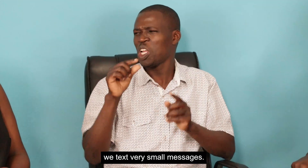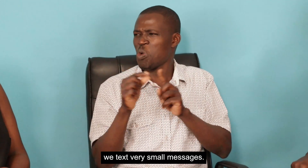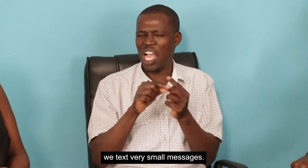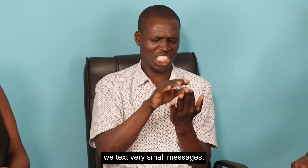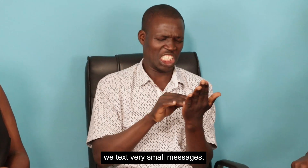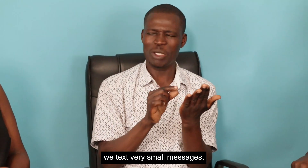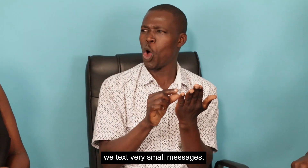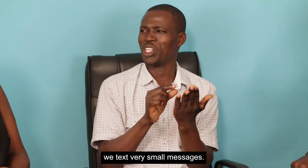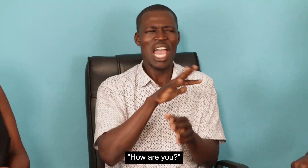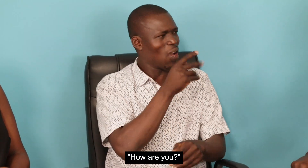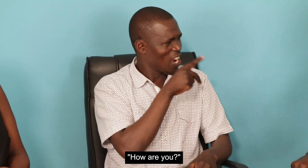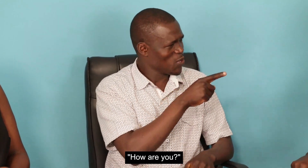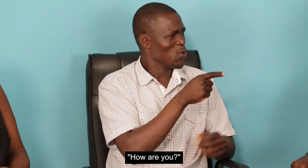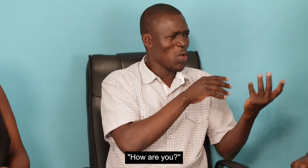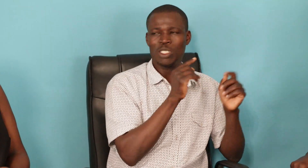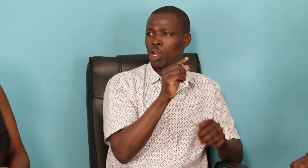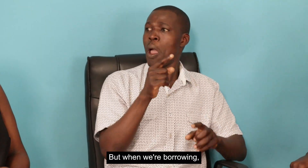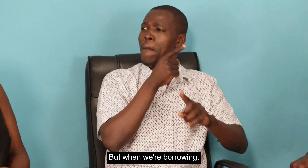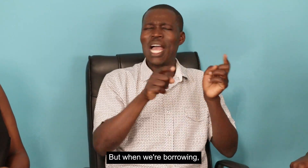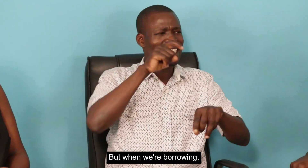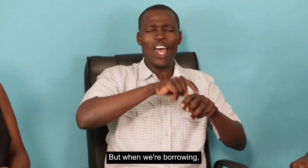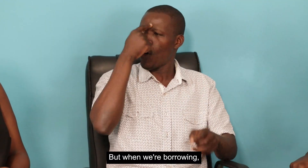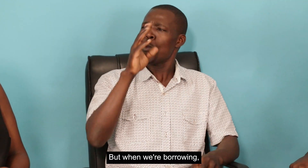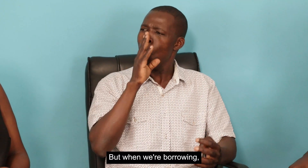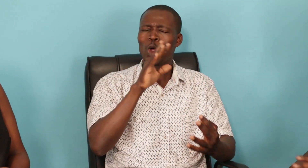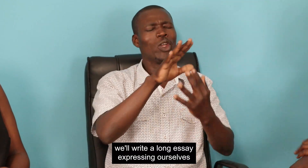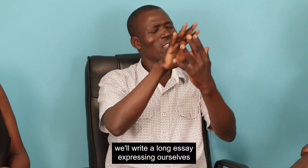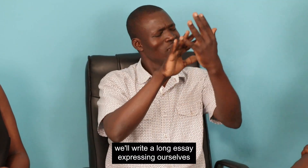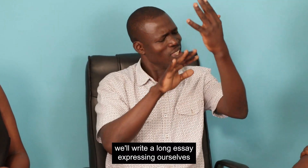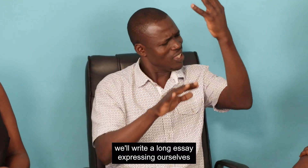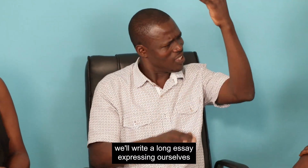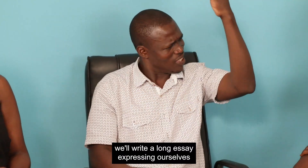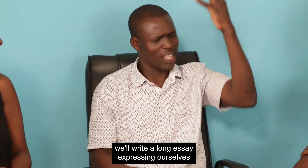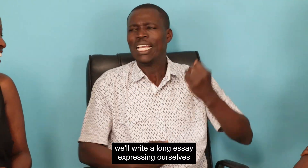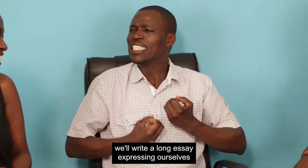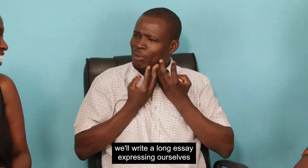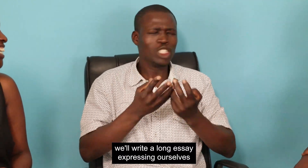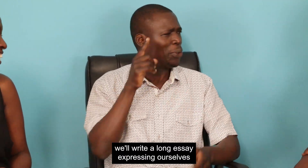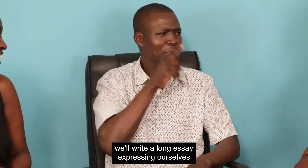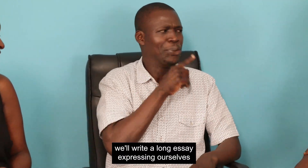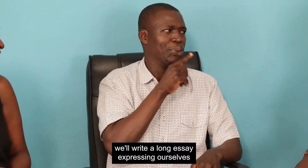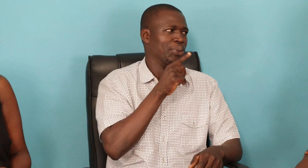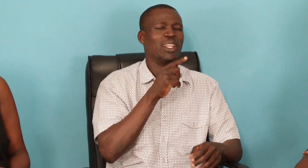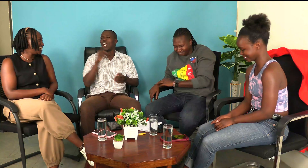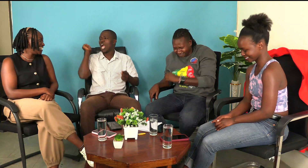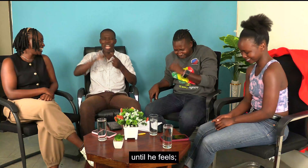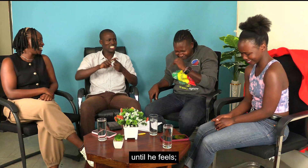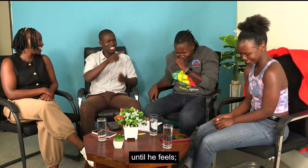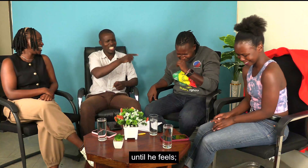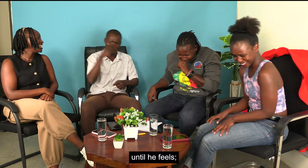the communication is normal. Small, I'll just give you. But there is a lot of